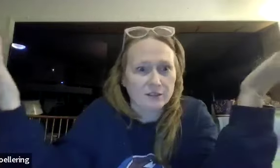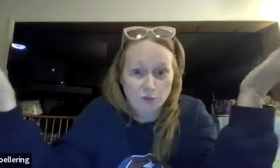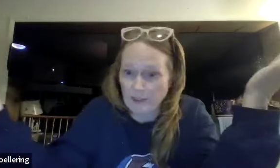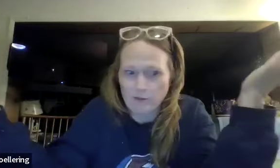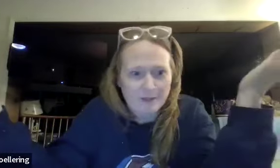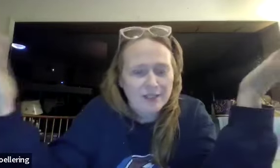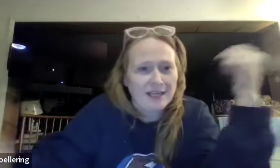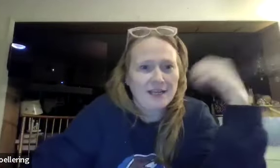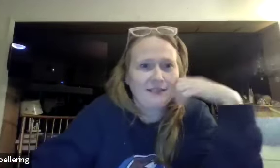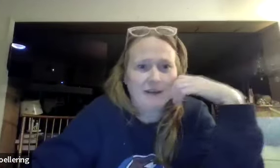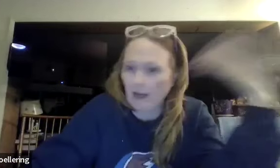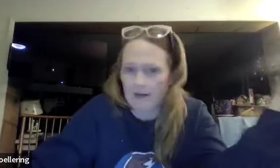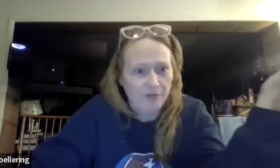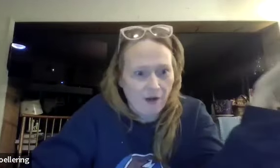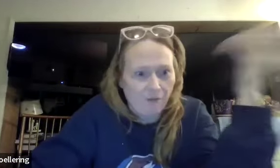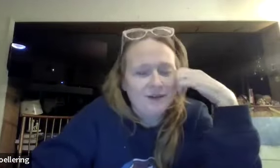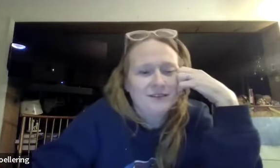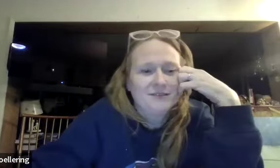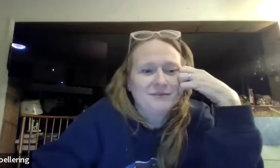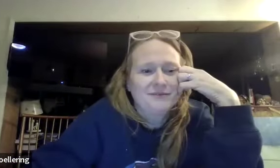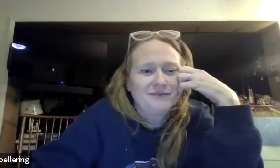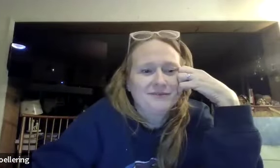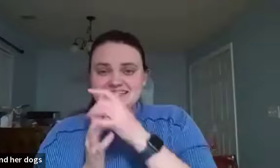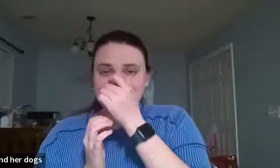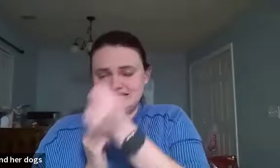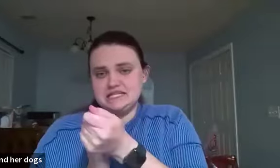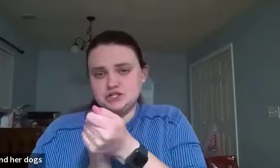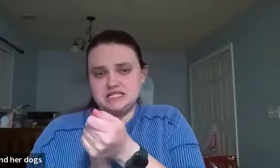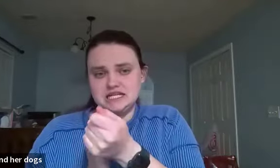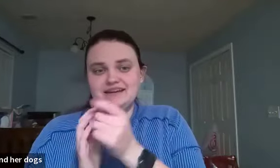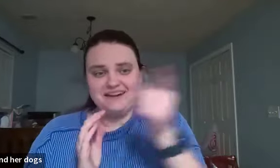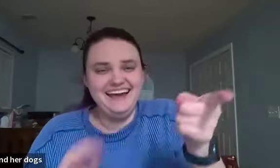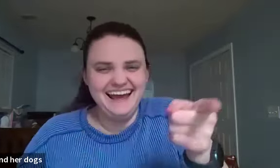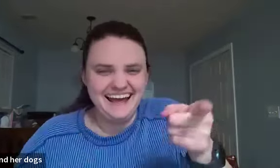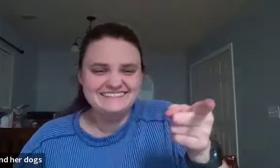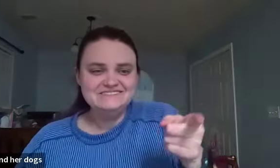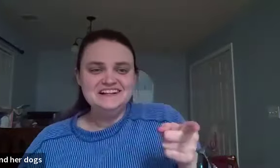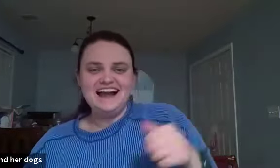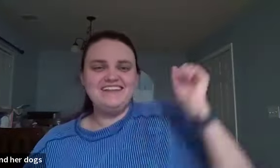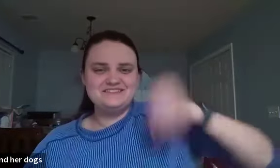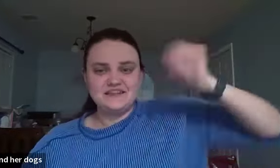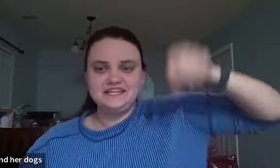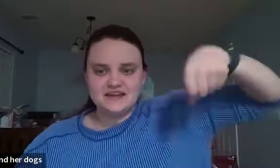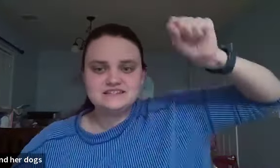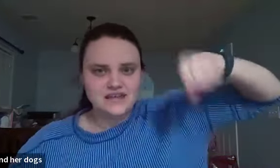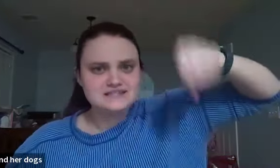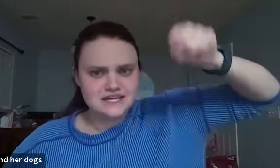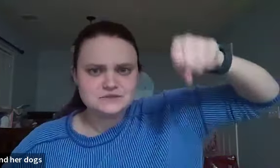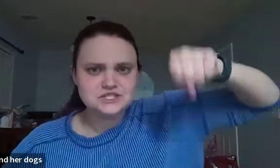should we do music signs? I don't know. it's interesting. I love saying like, yes, yes, yes, we